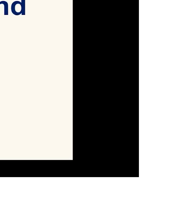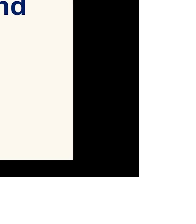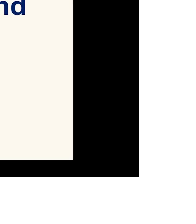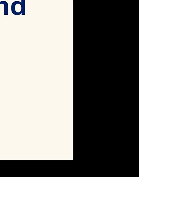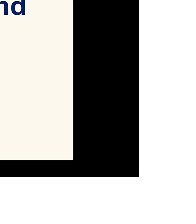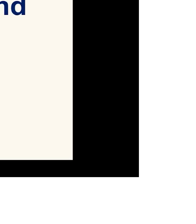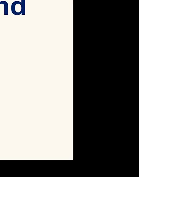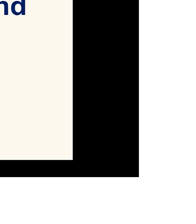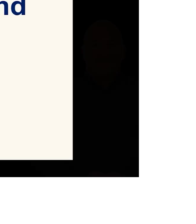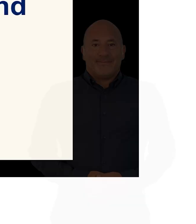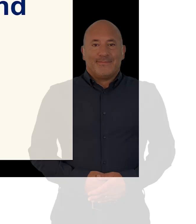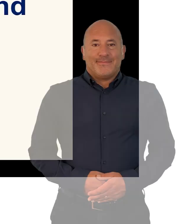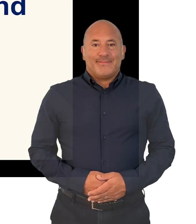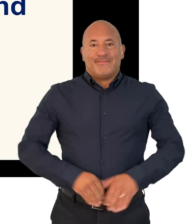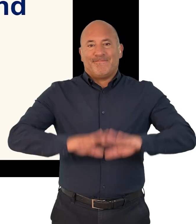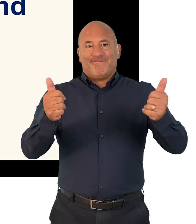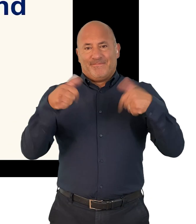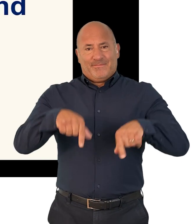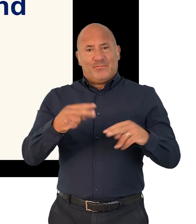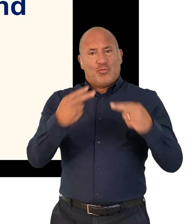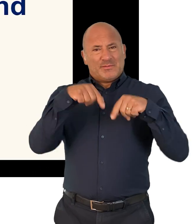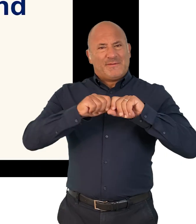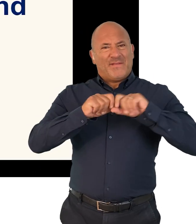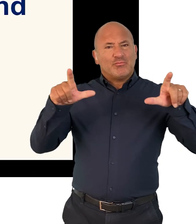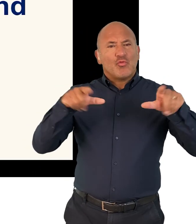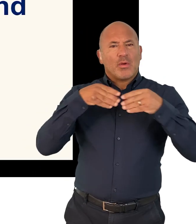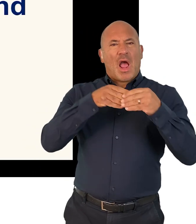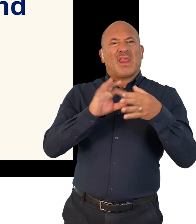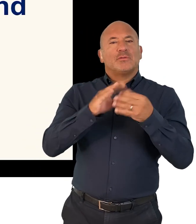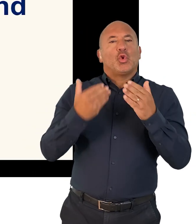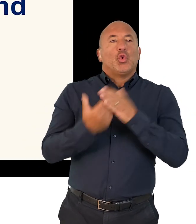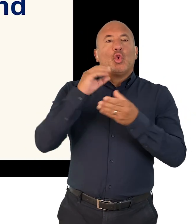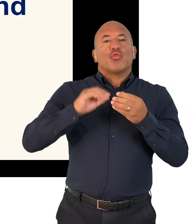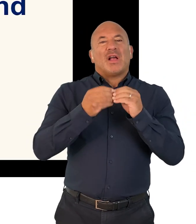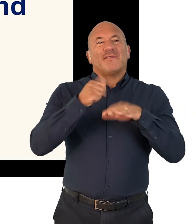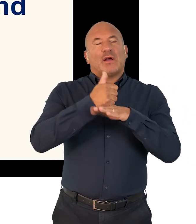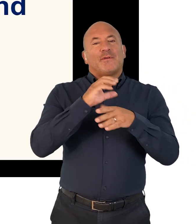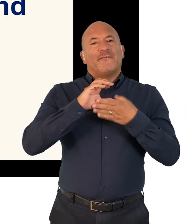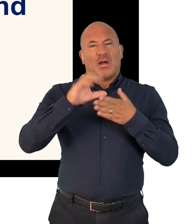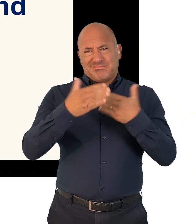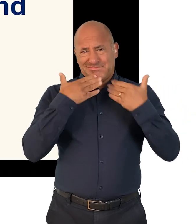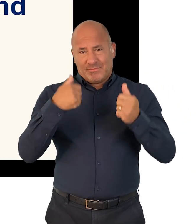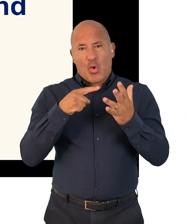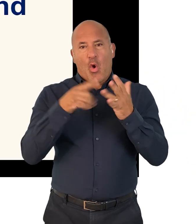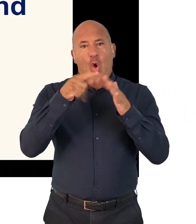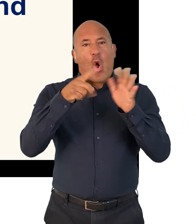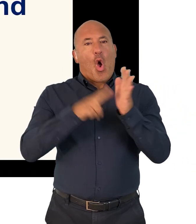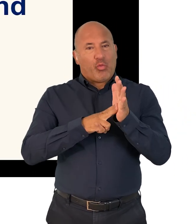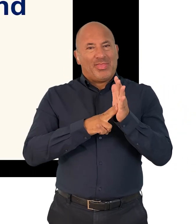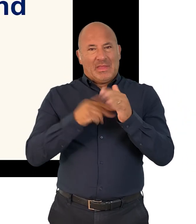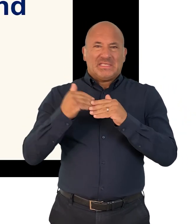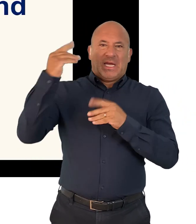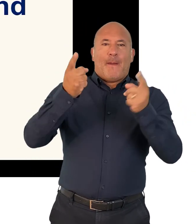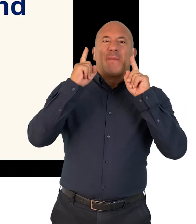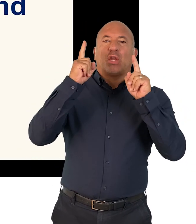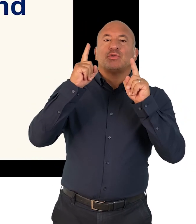Hello, and thank you for taking the time to watch this video guidance for the new Creative Foundations Fund. I'm Owen Pettinger, Senior Manager in the